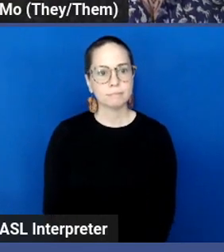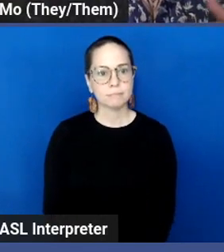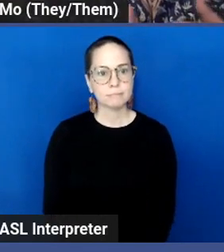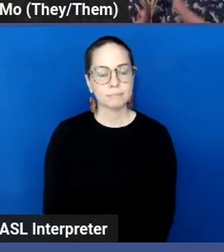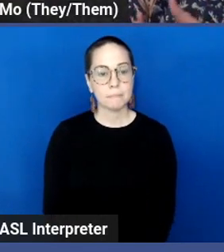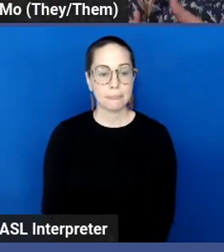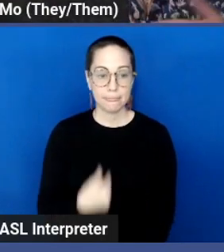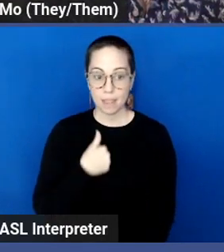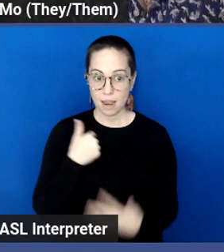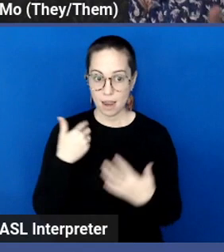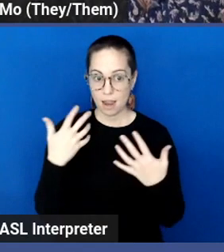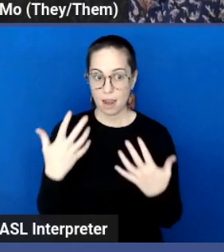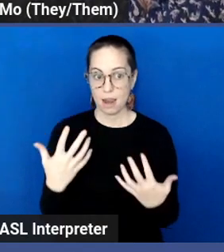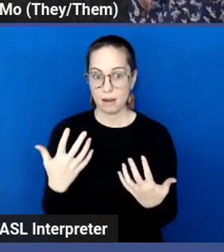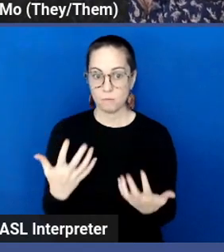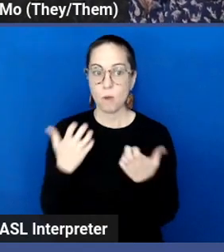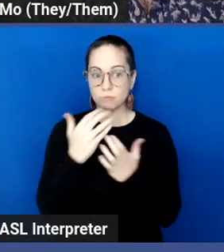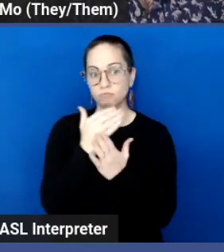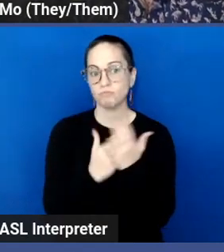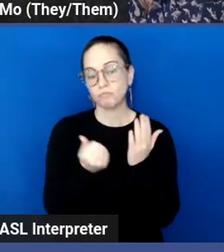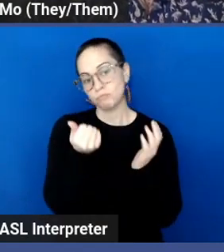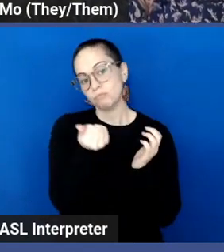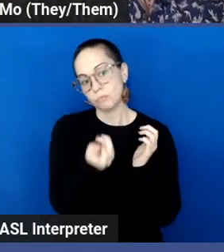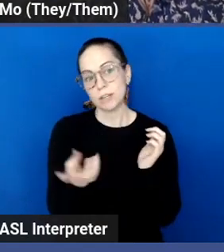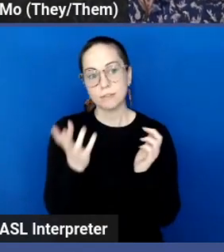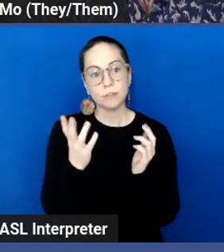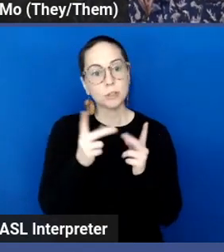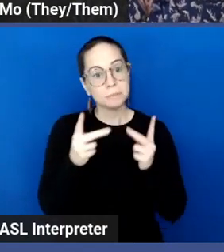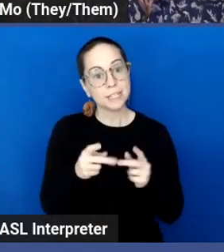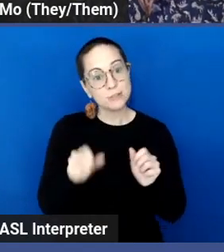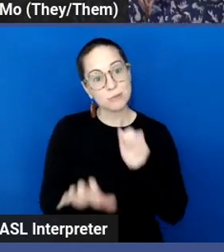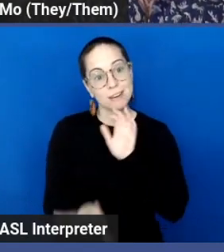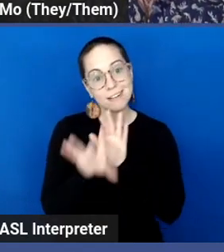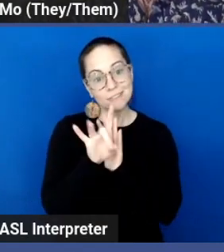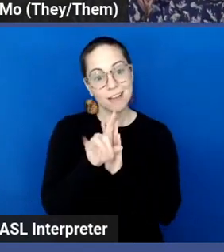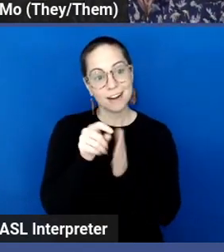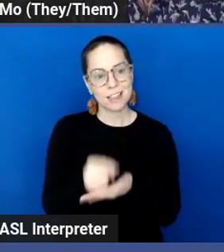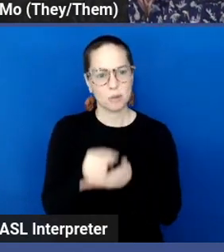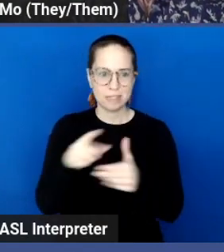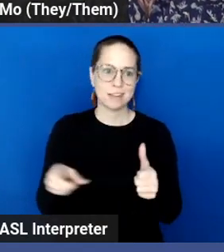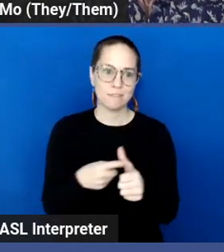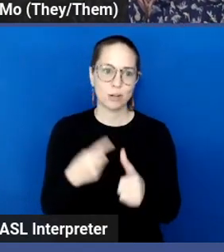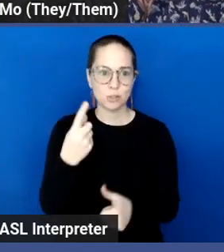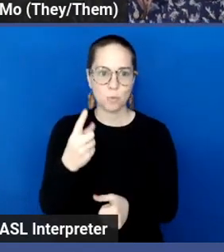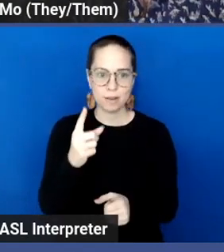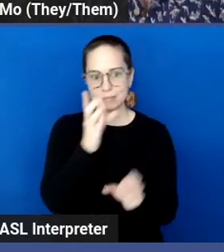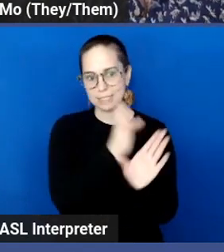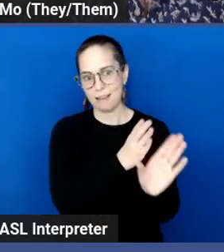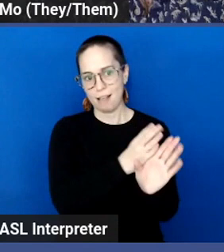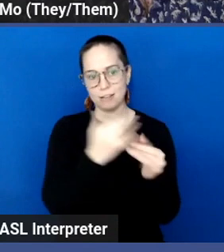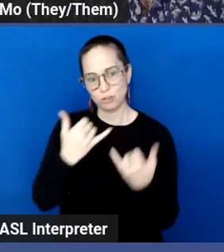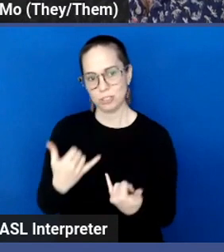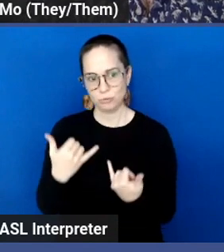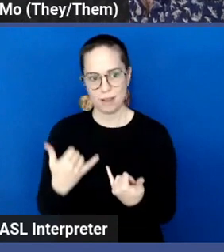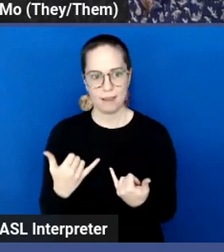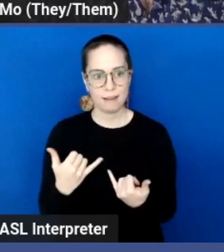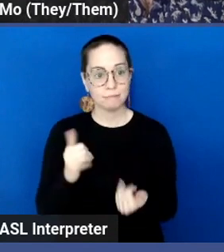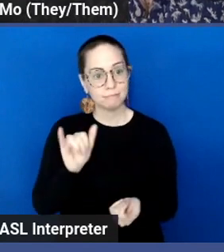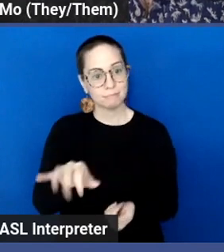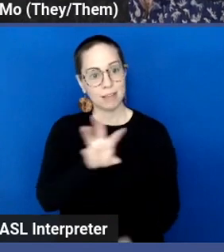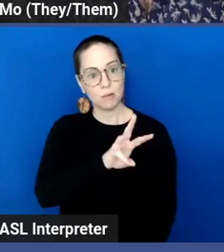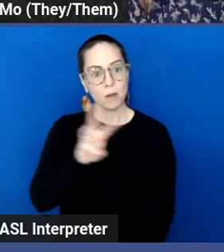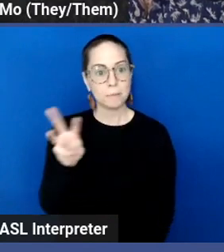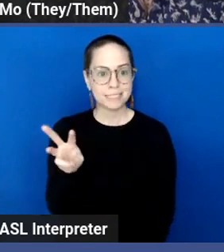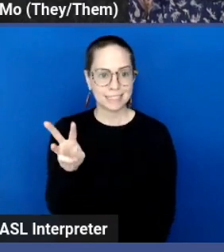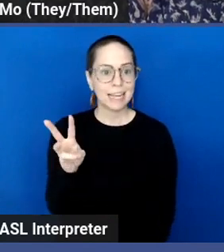I wanted to list a couple places that you could find therapists. The first one is Psychology Today. On their website, there